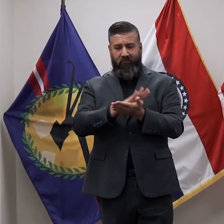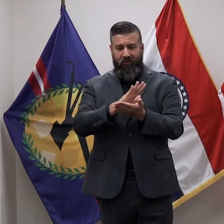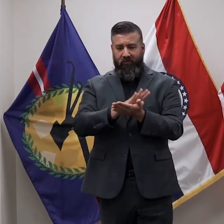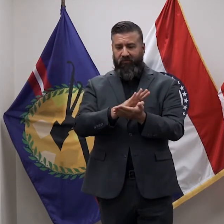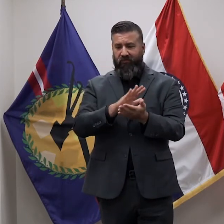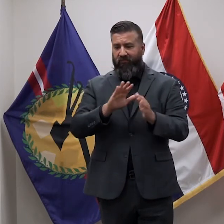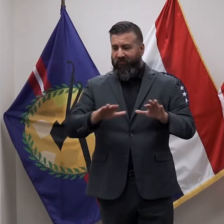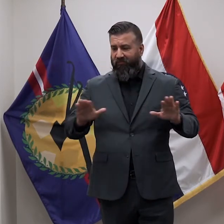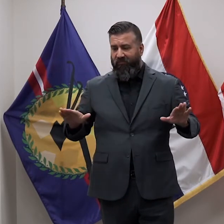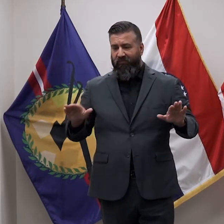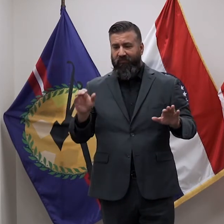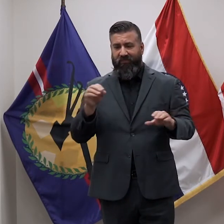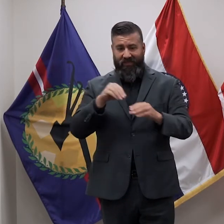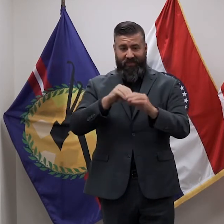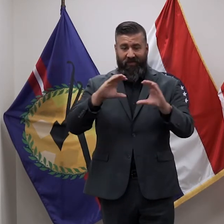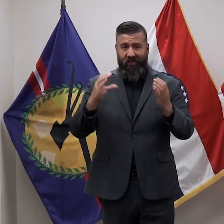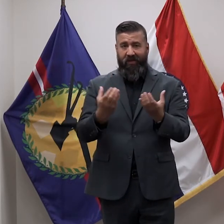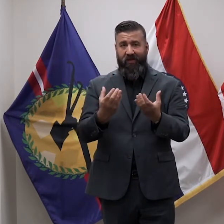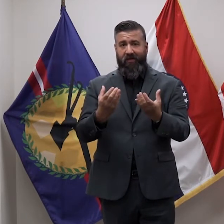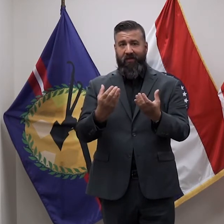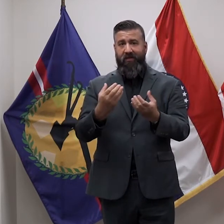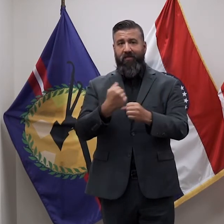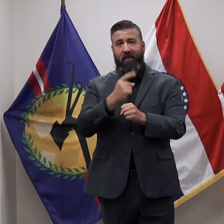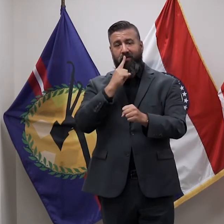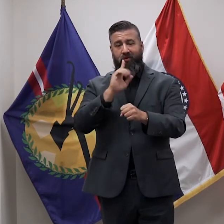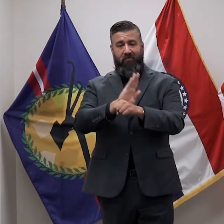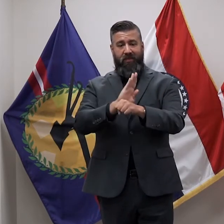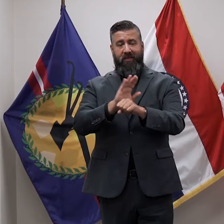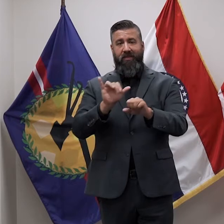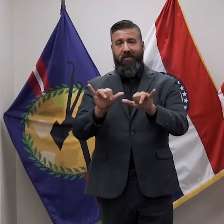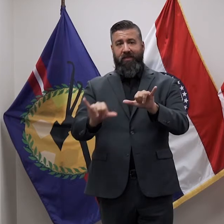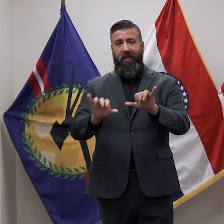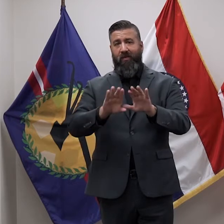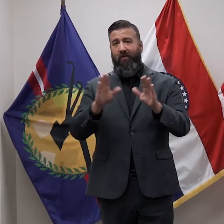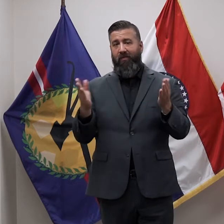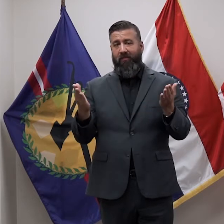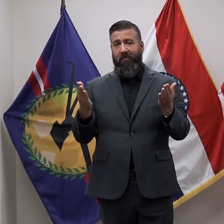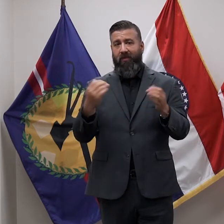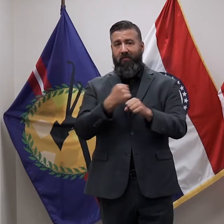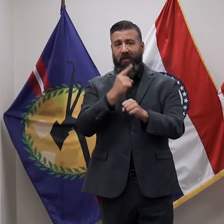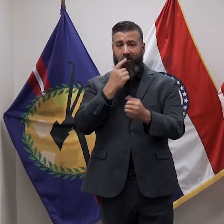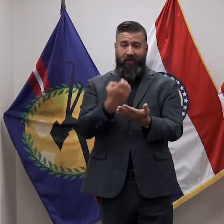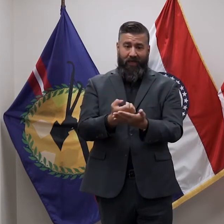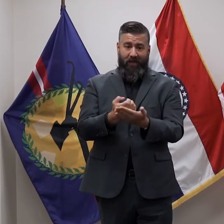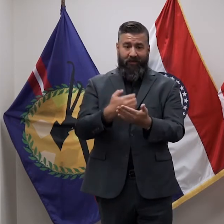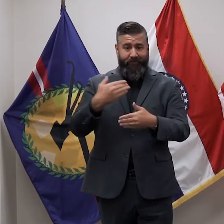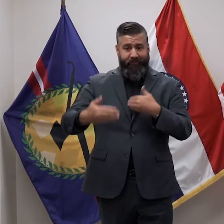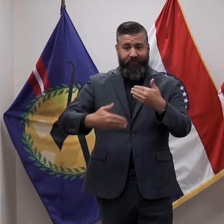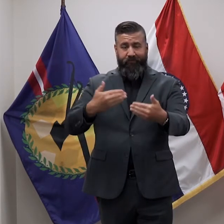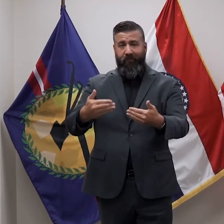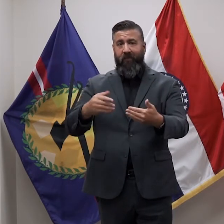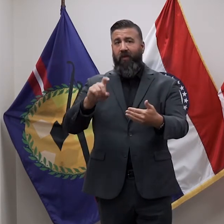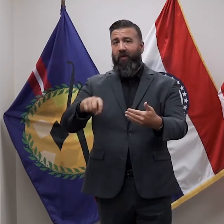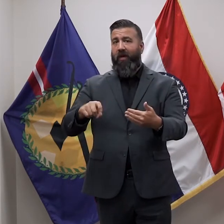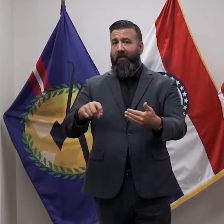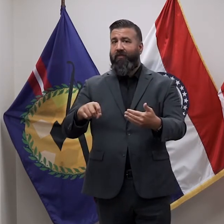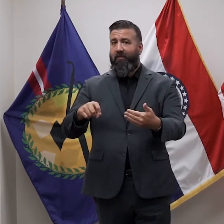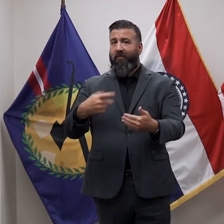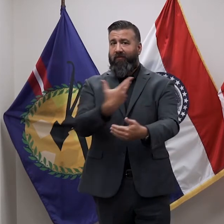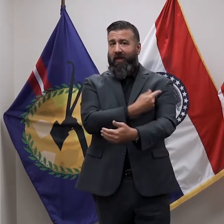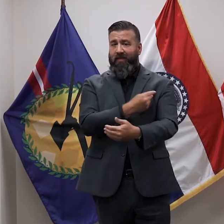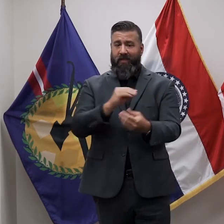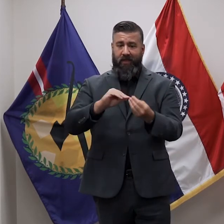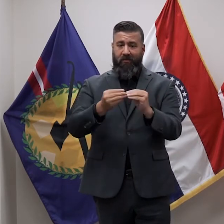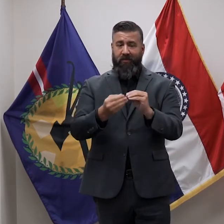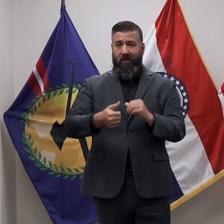them in the classroom, keeps our businesses open, keeps our economy going, and we have to get our vaccination rates